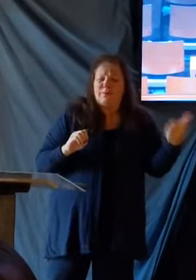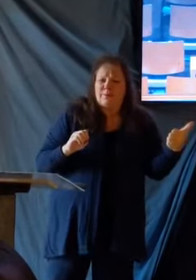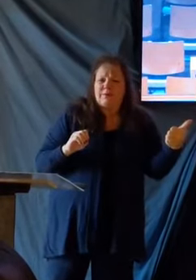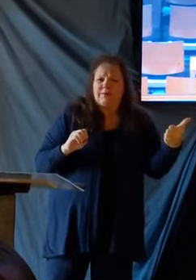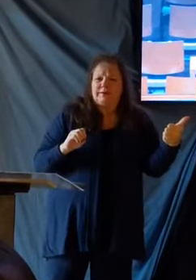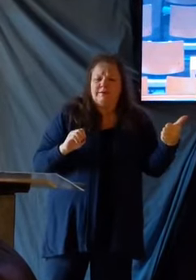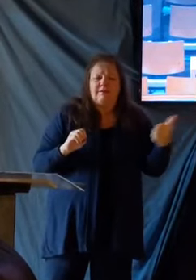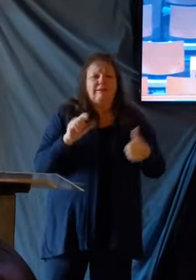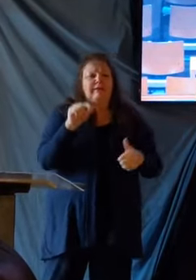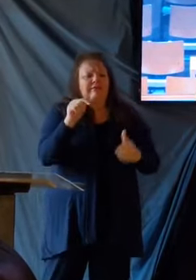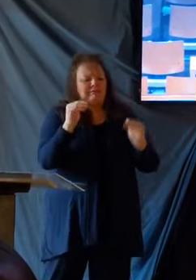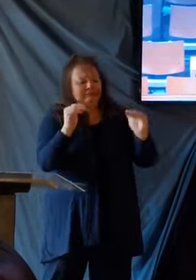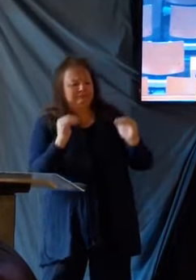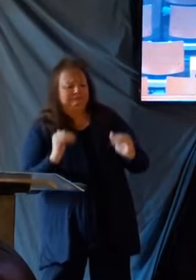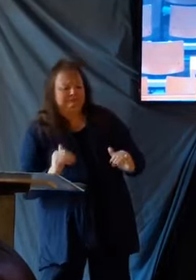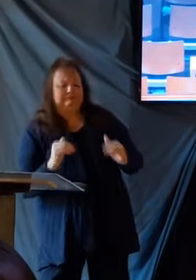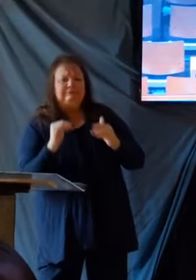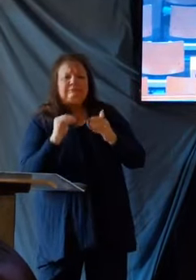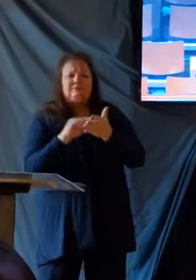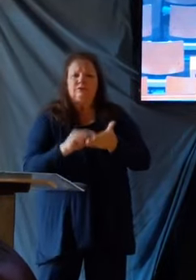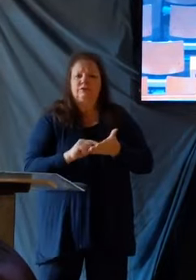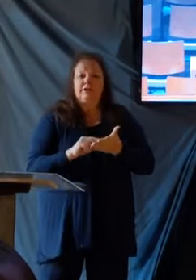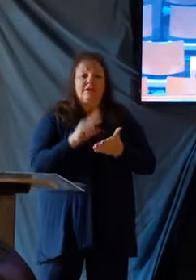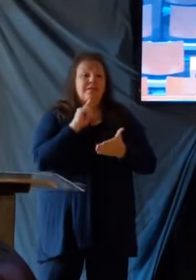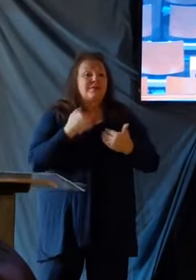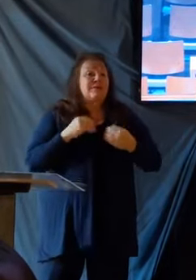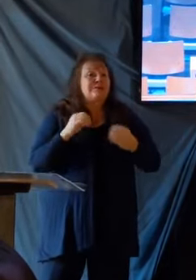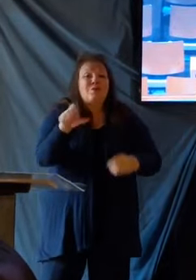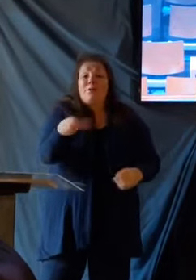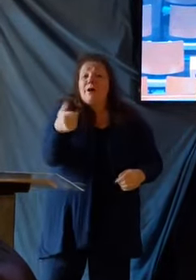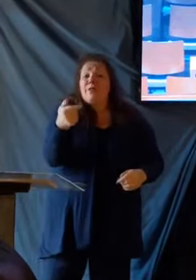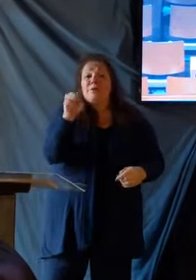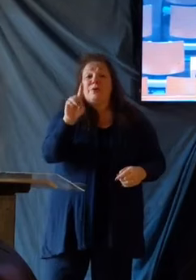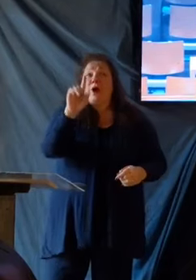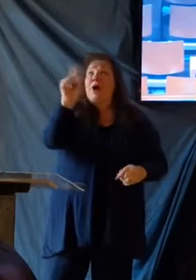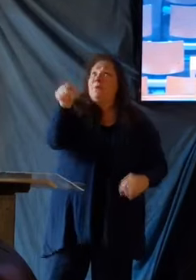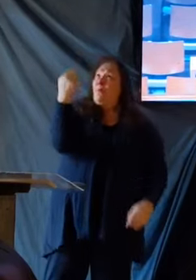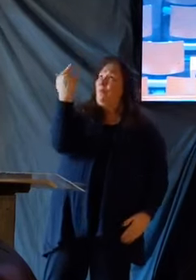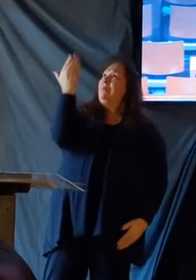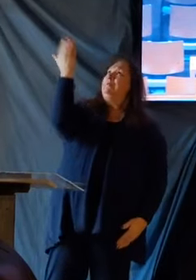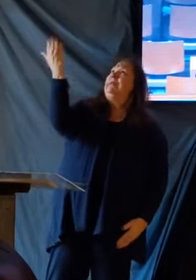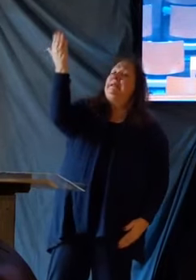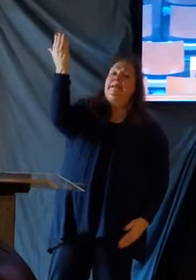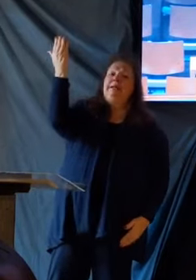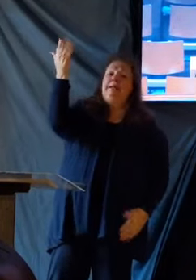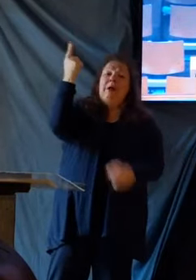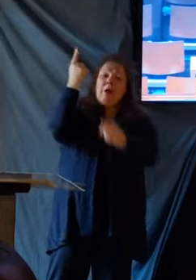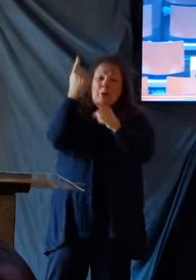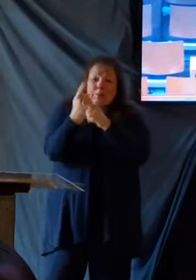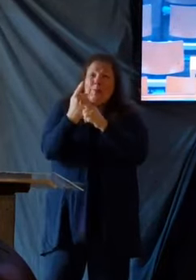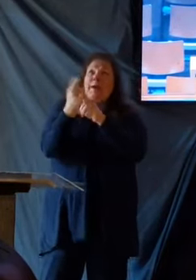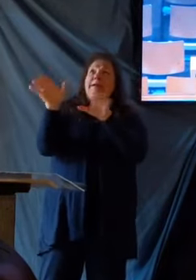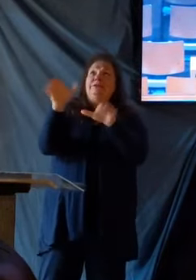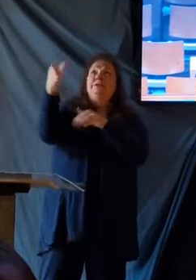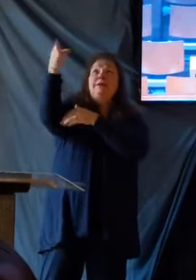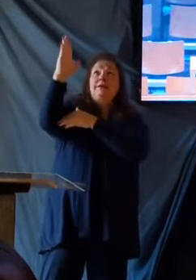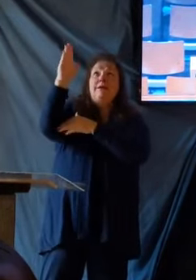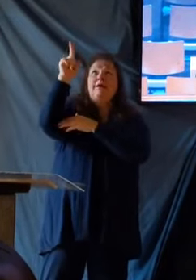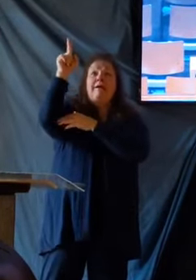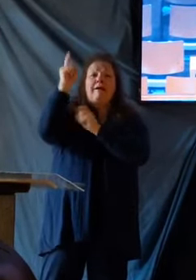And he goes on later in the chapter. There is no other God besides me, a righteous God and